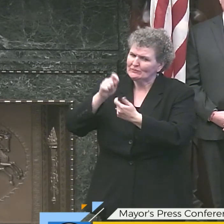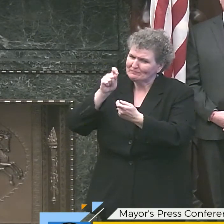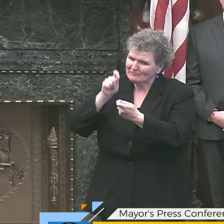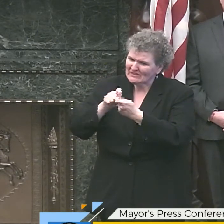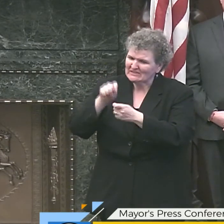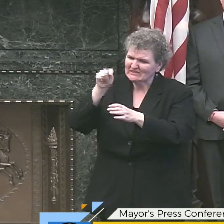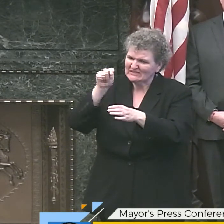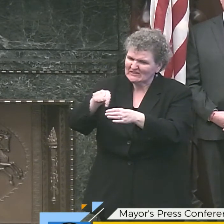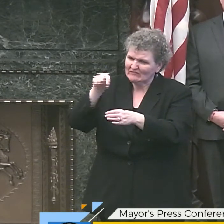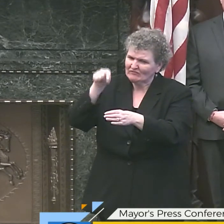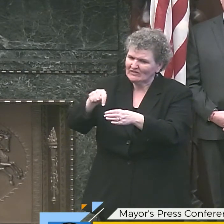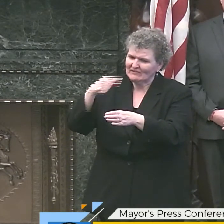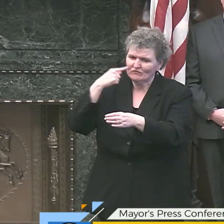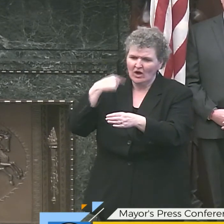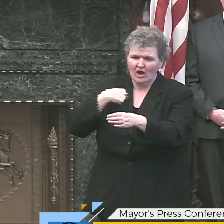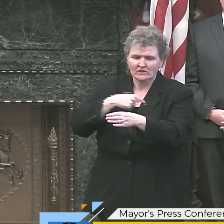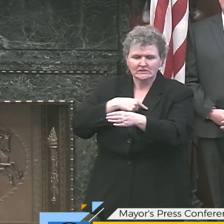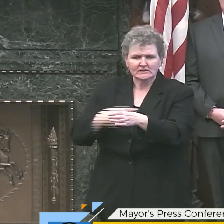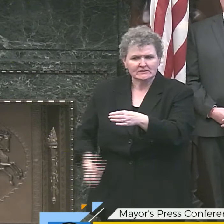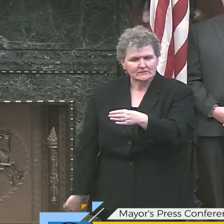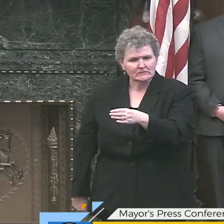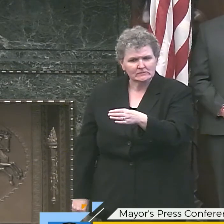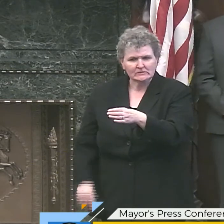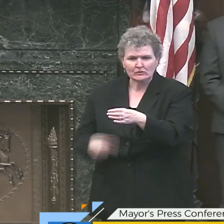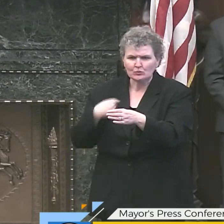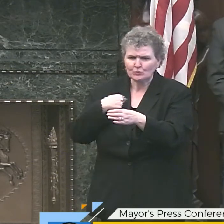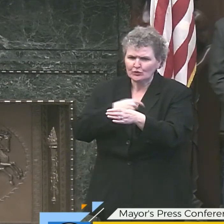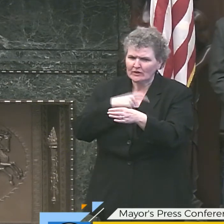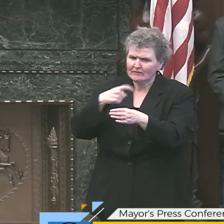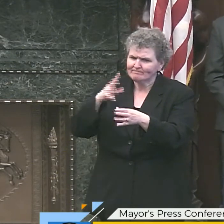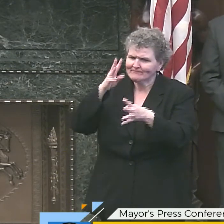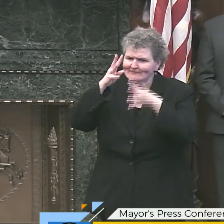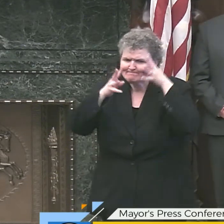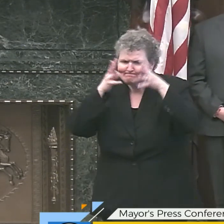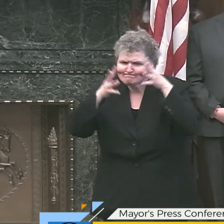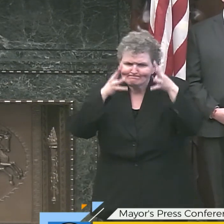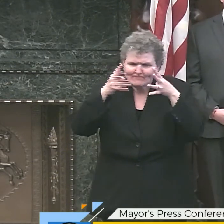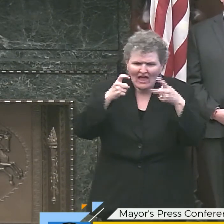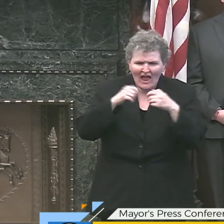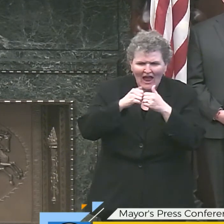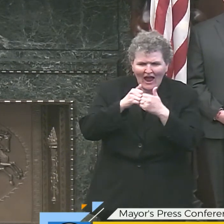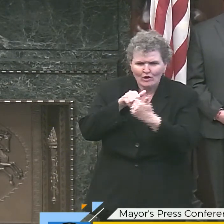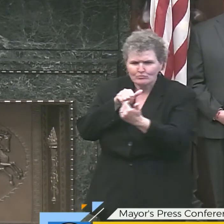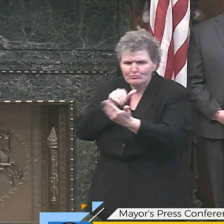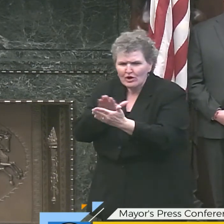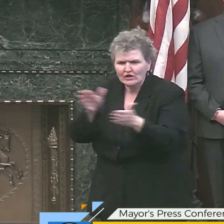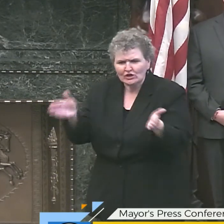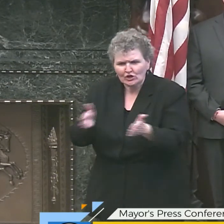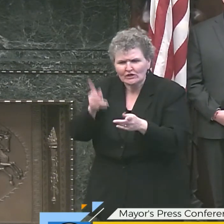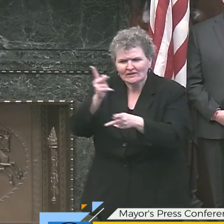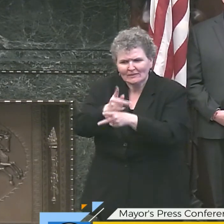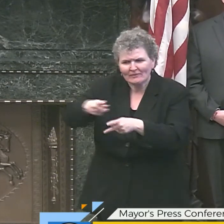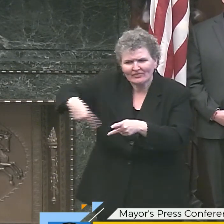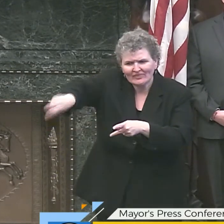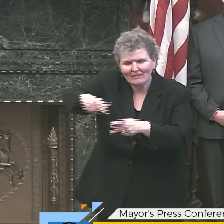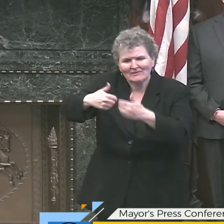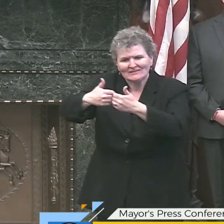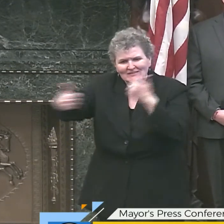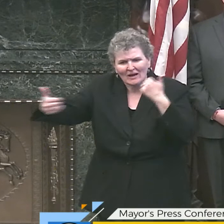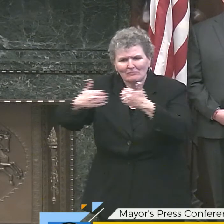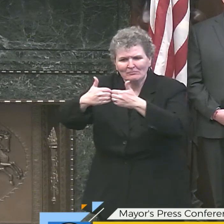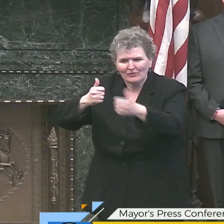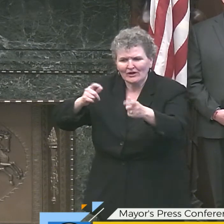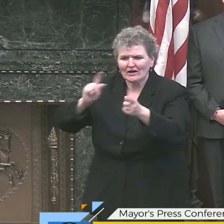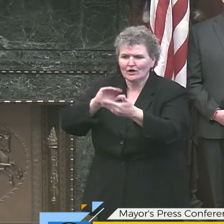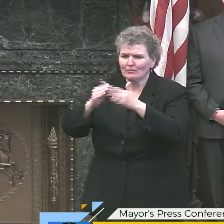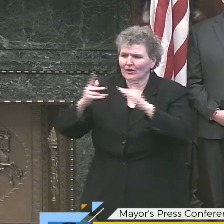us, and we'll need new tactics to encourage social distancing in the community, and we'll be continuing to work with